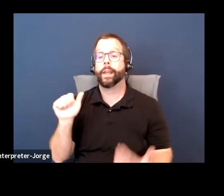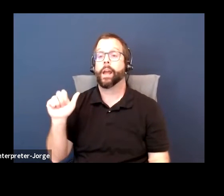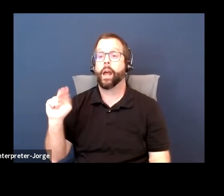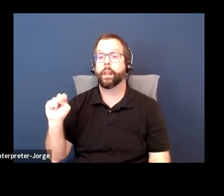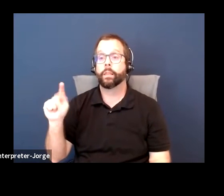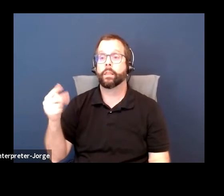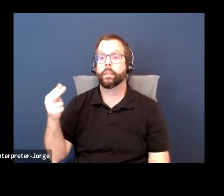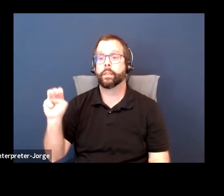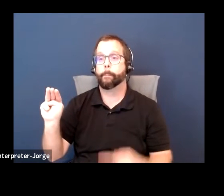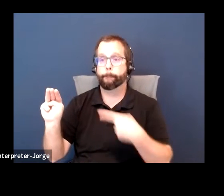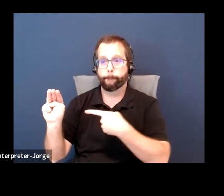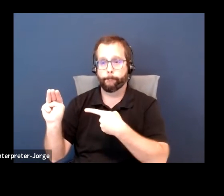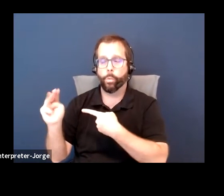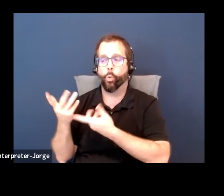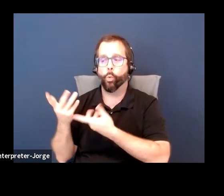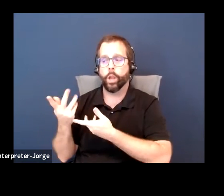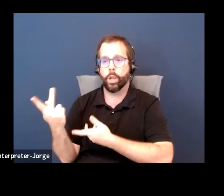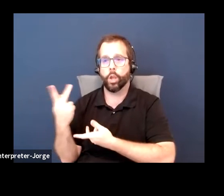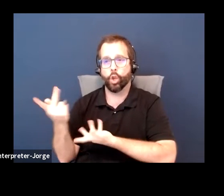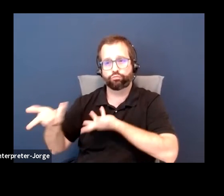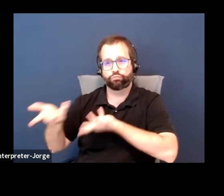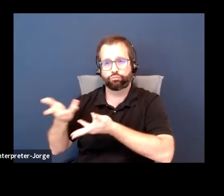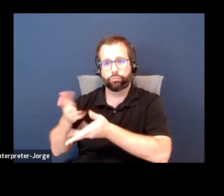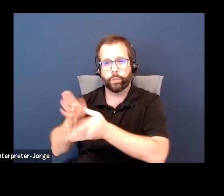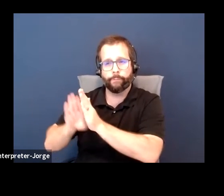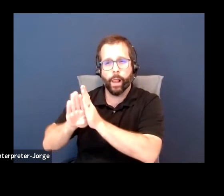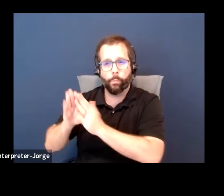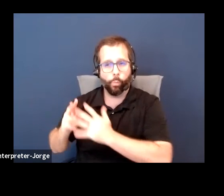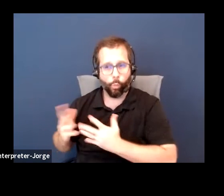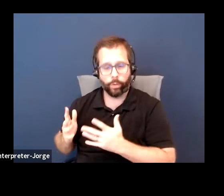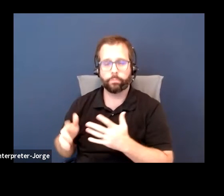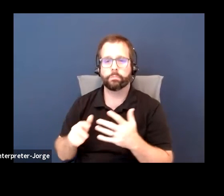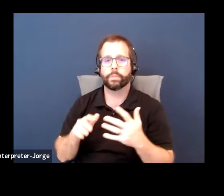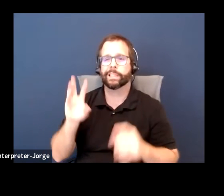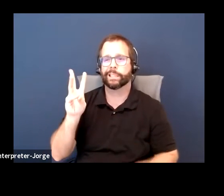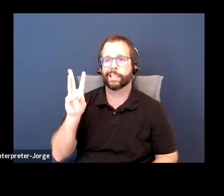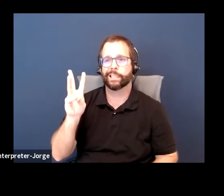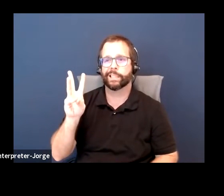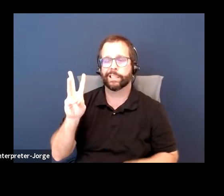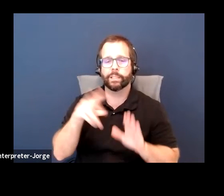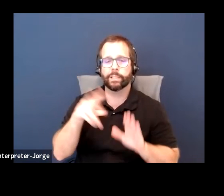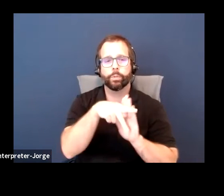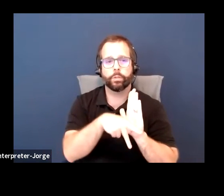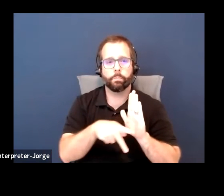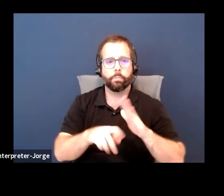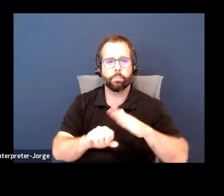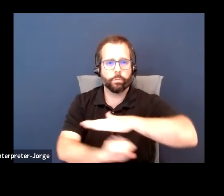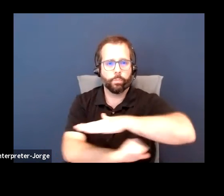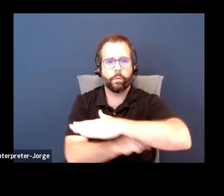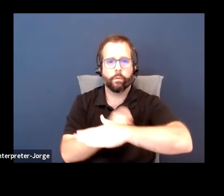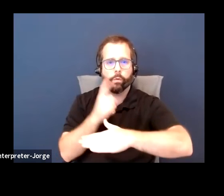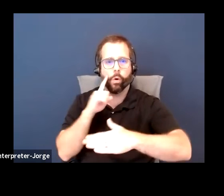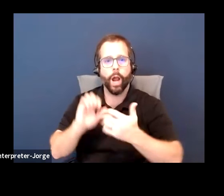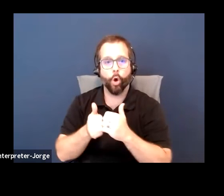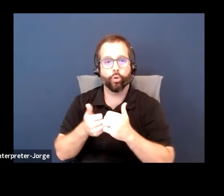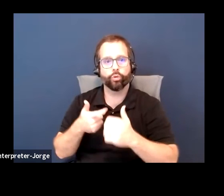developed and worked on is 6 principles necessary to modernize a healthcare infrastructure. And they